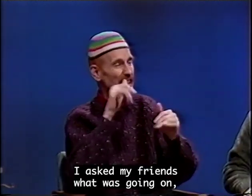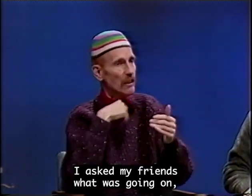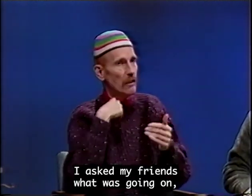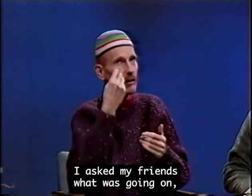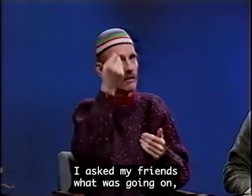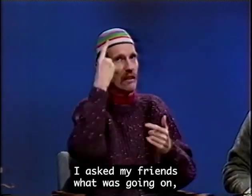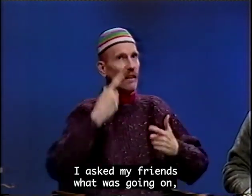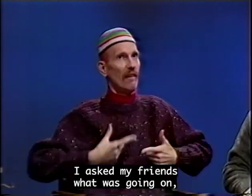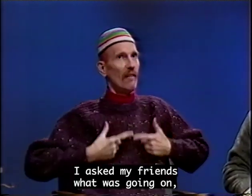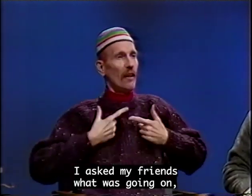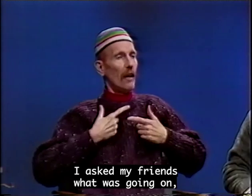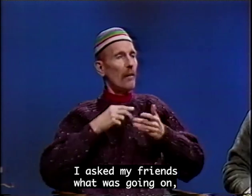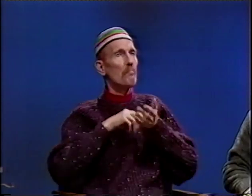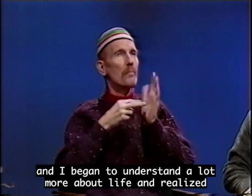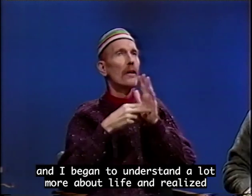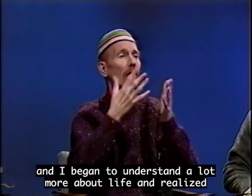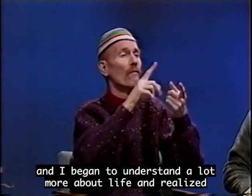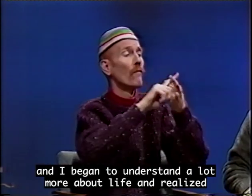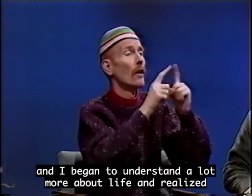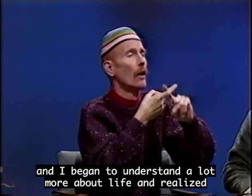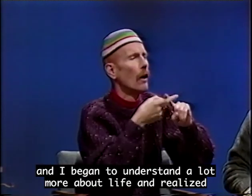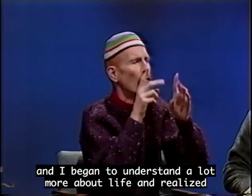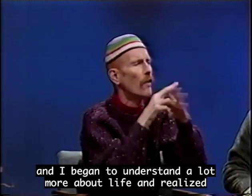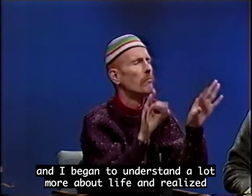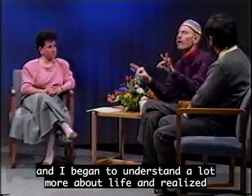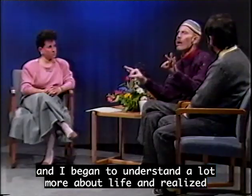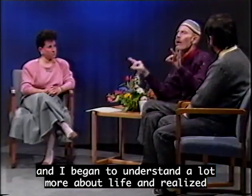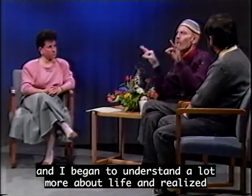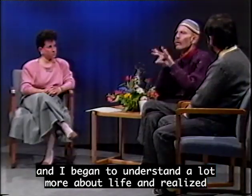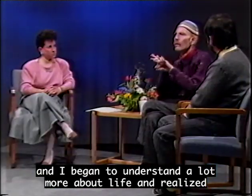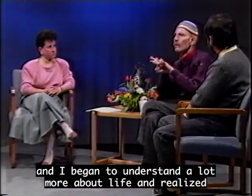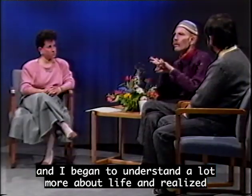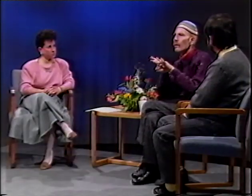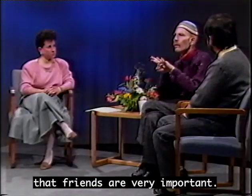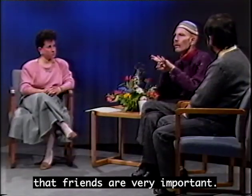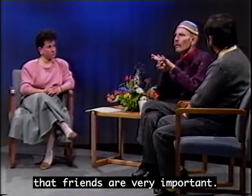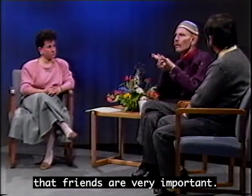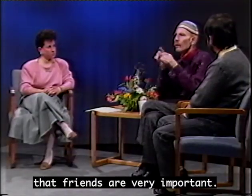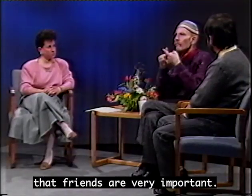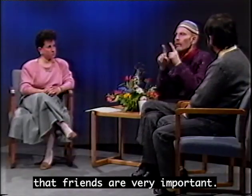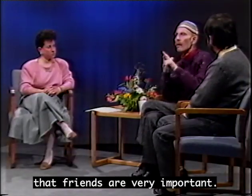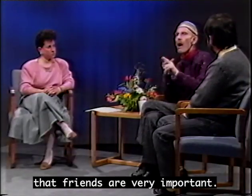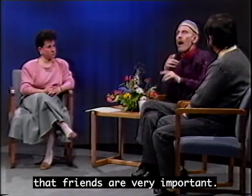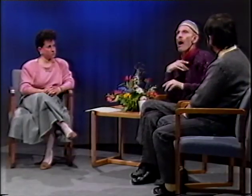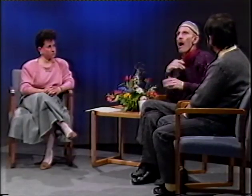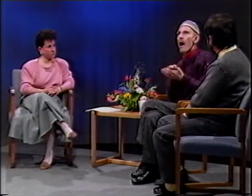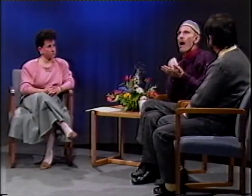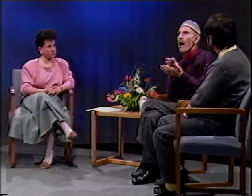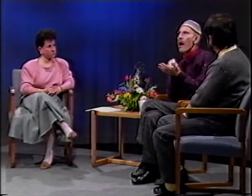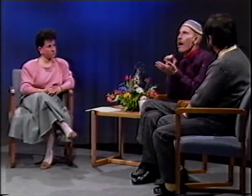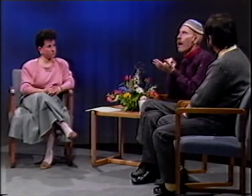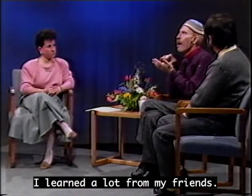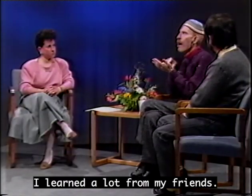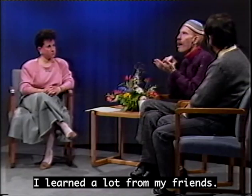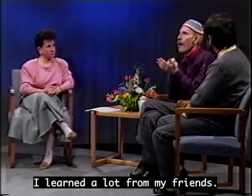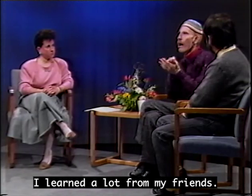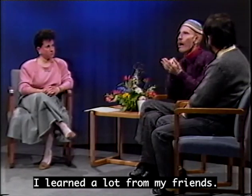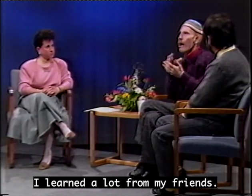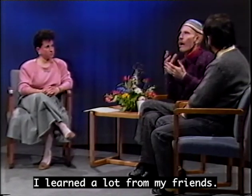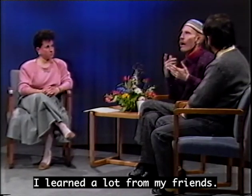on. And I began to understand a lot more about life and realized that friends are very important. I learned a lot from my